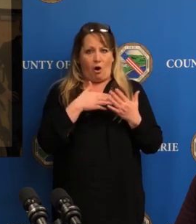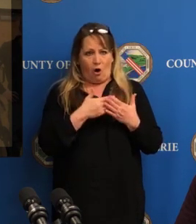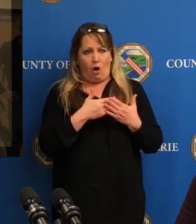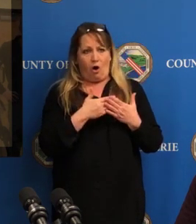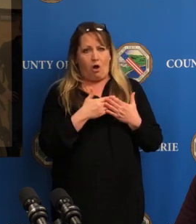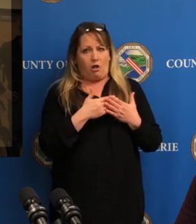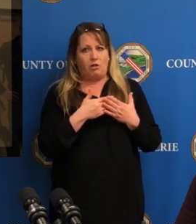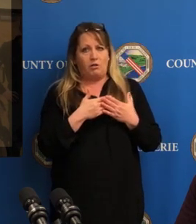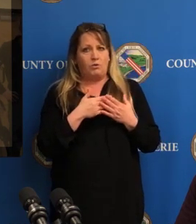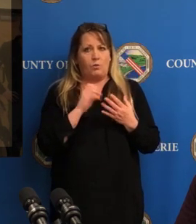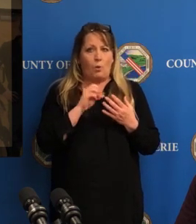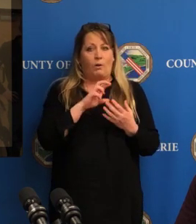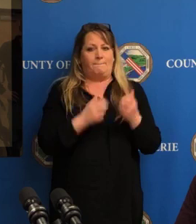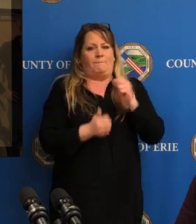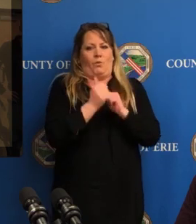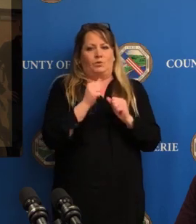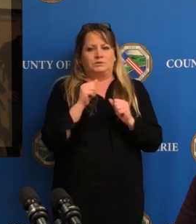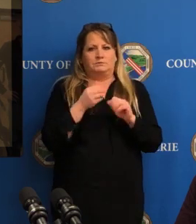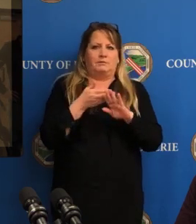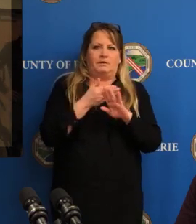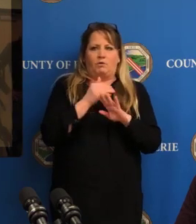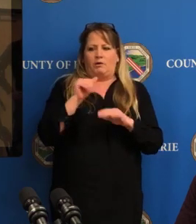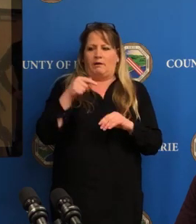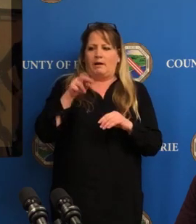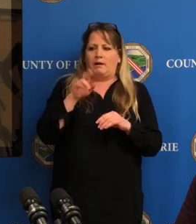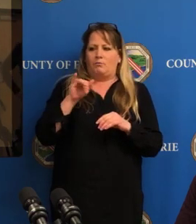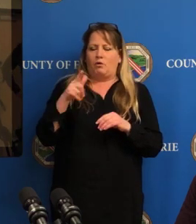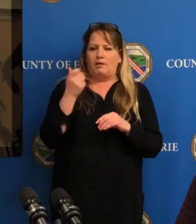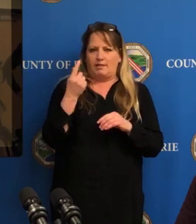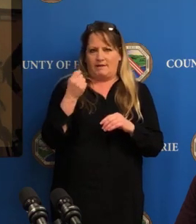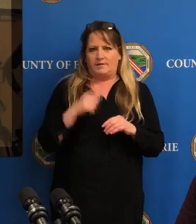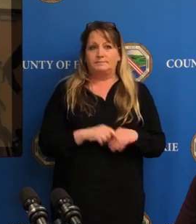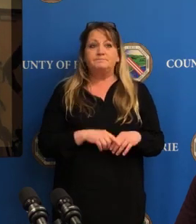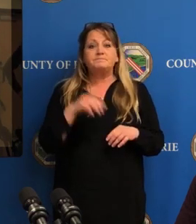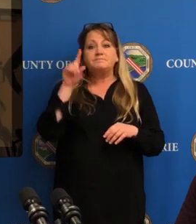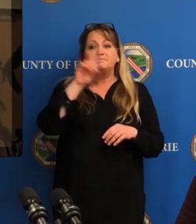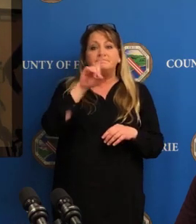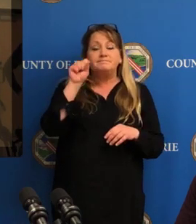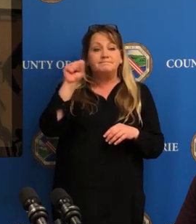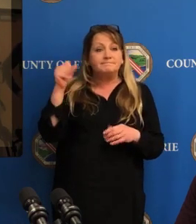of them by April 11th. On social service aspect of it,